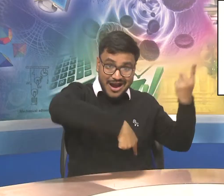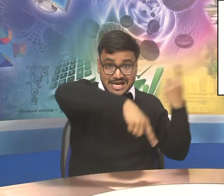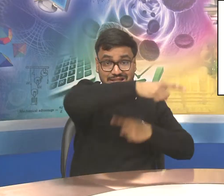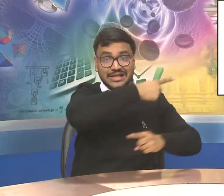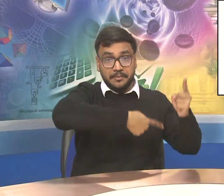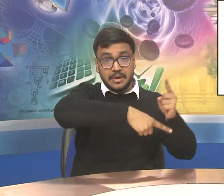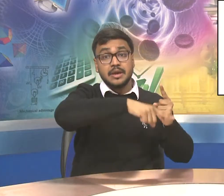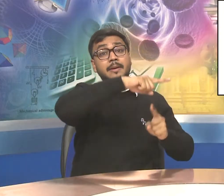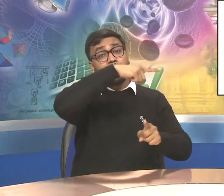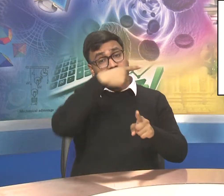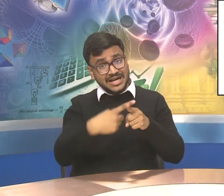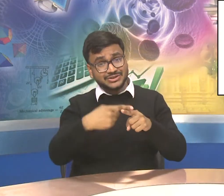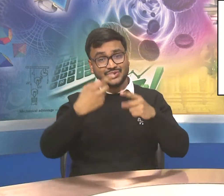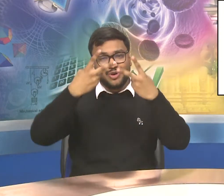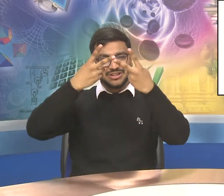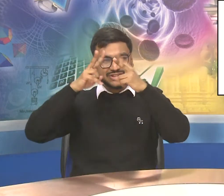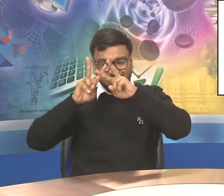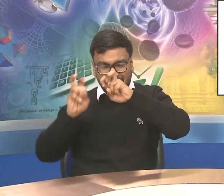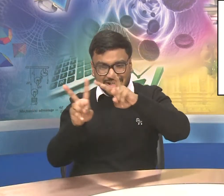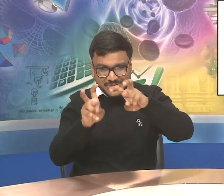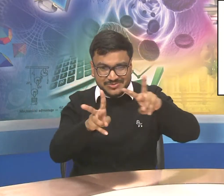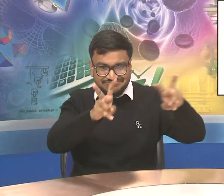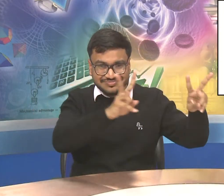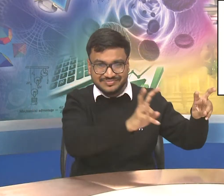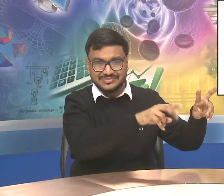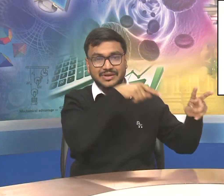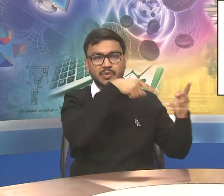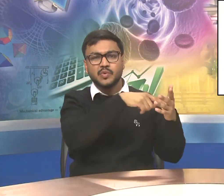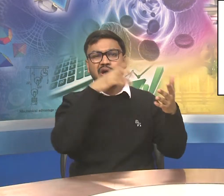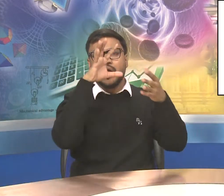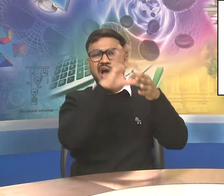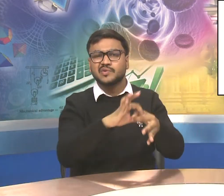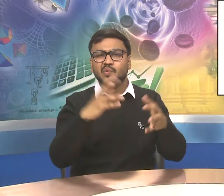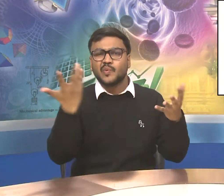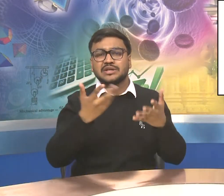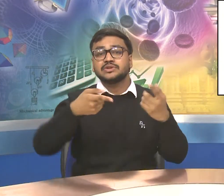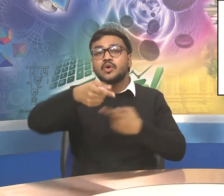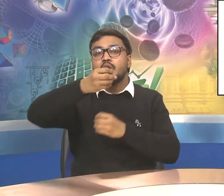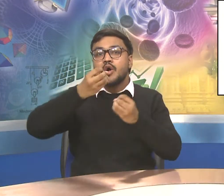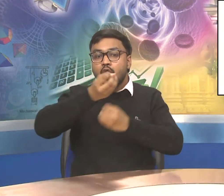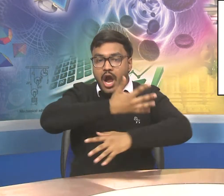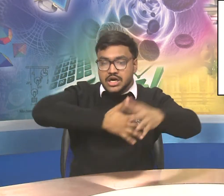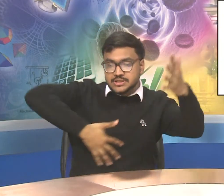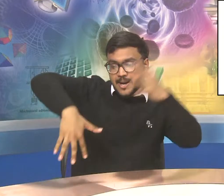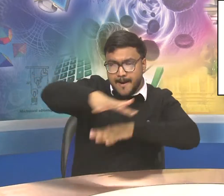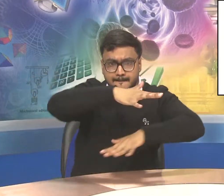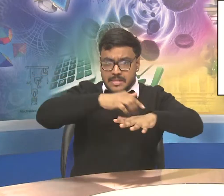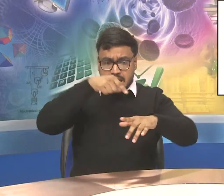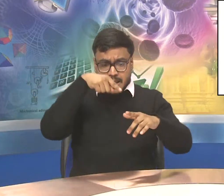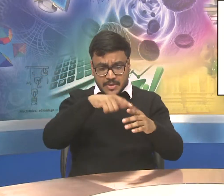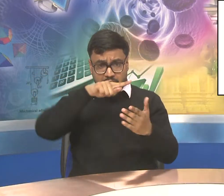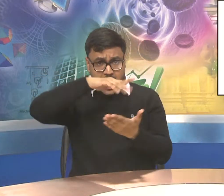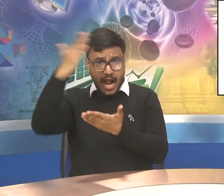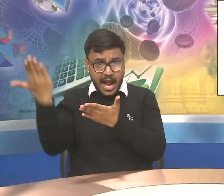teachers, and along with them also for researchers.